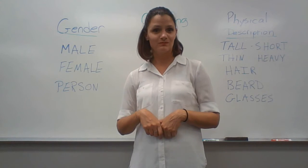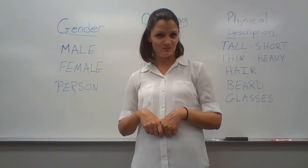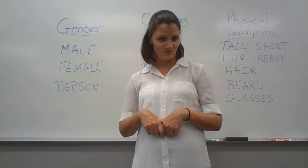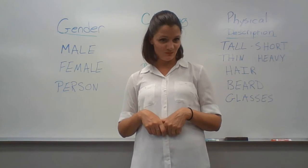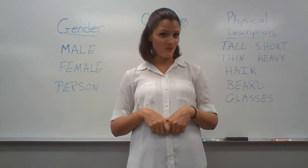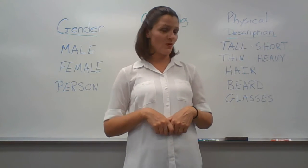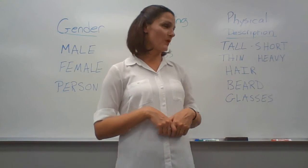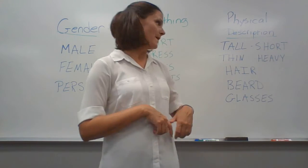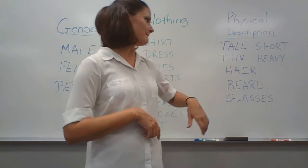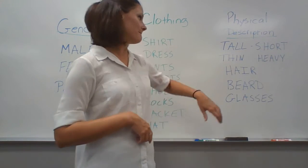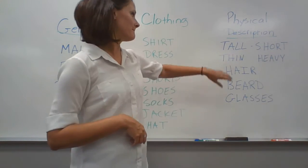Okay.